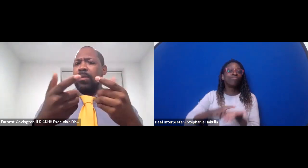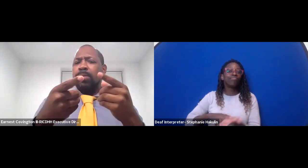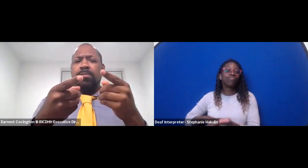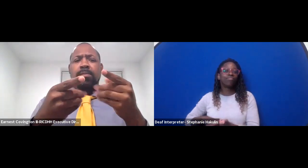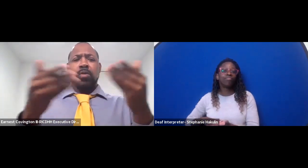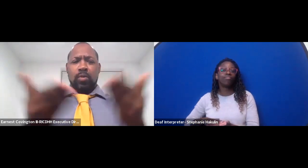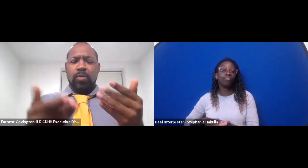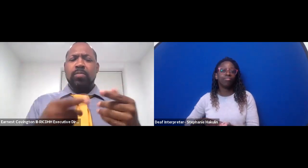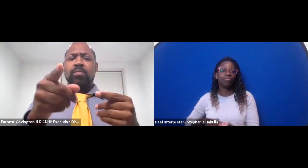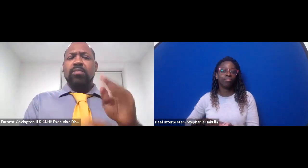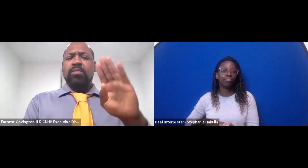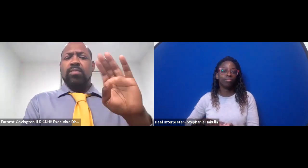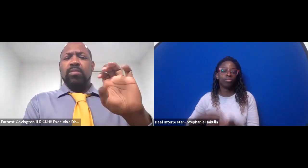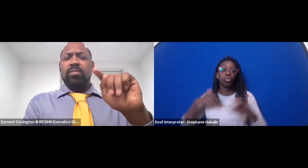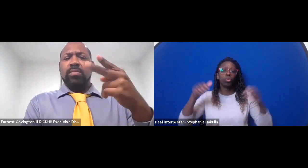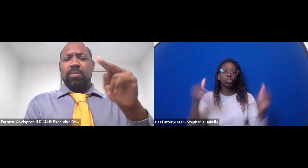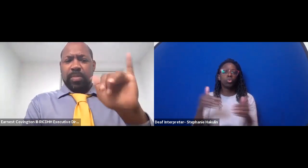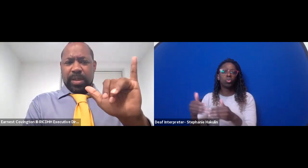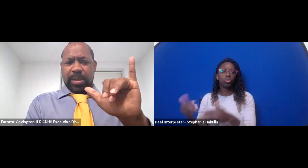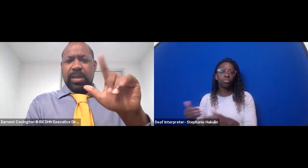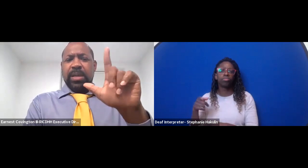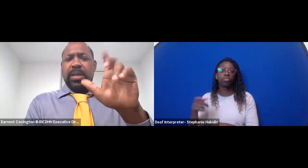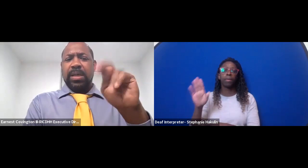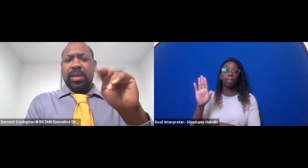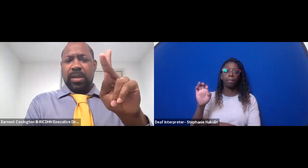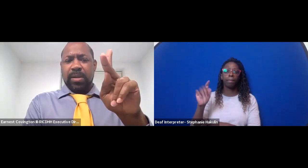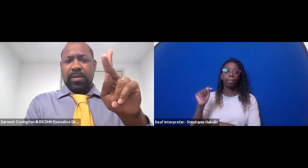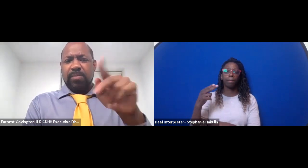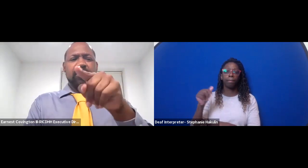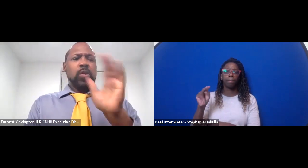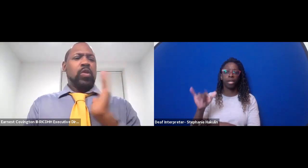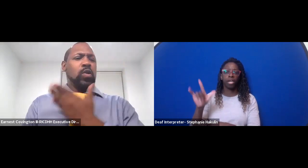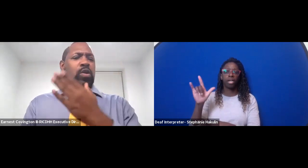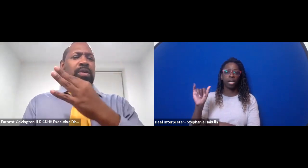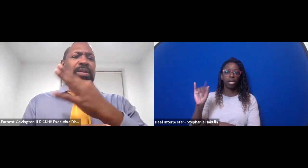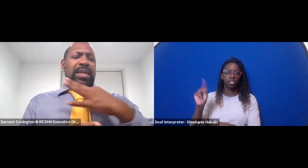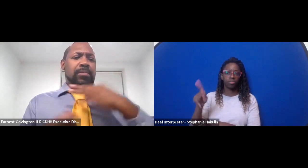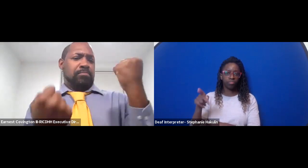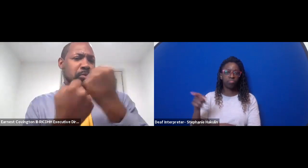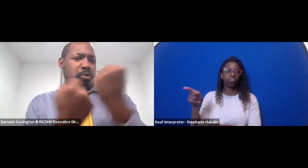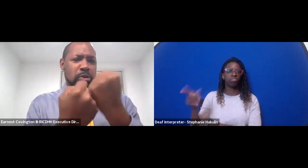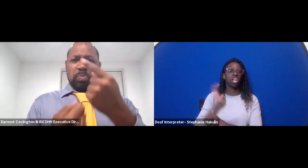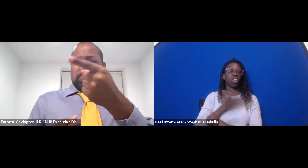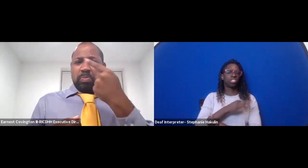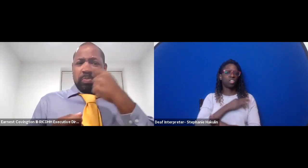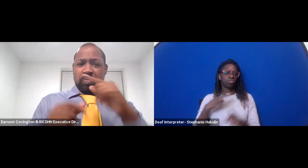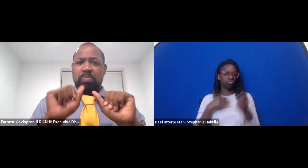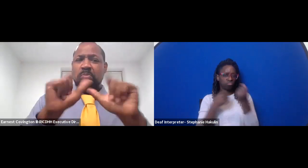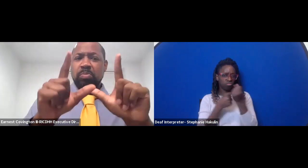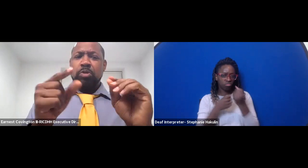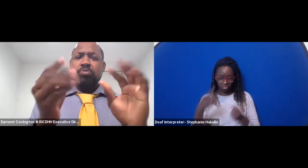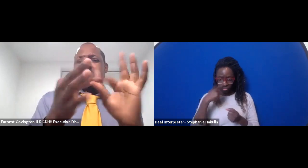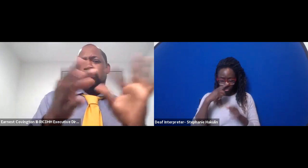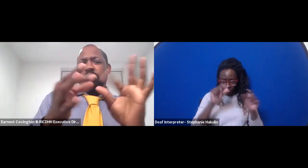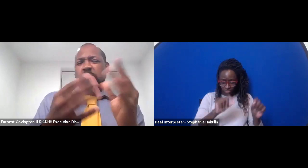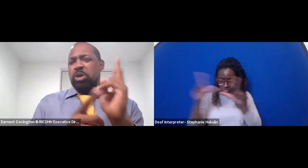people that we have on contract. One of them is Bethany Lenk. She is a staff